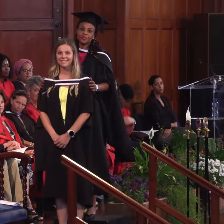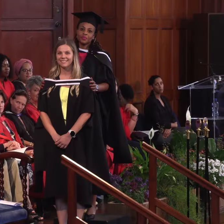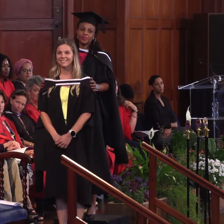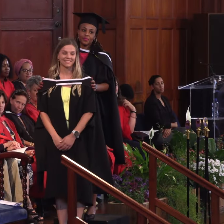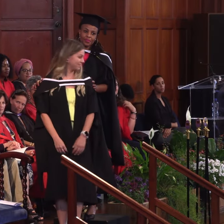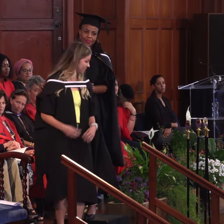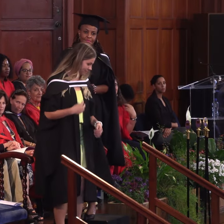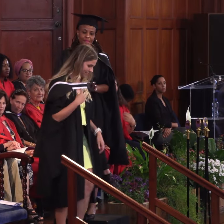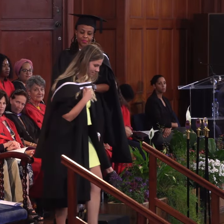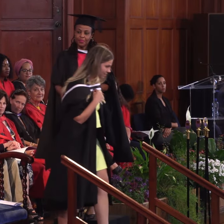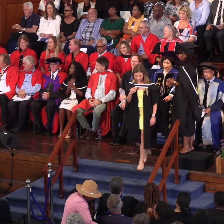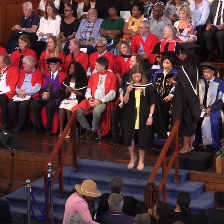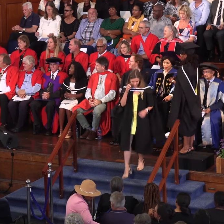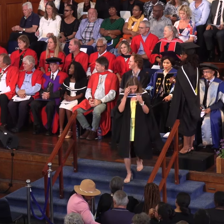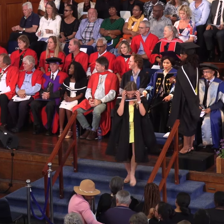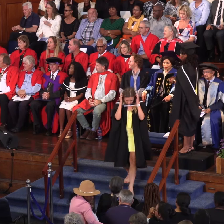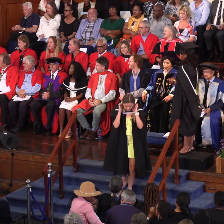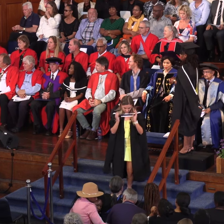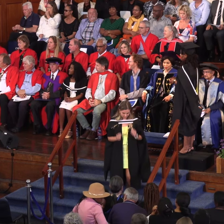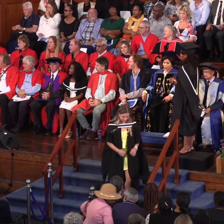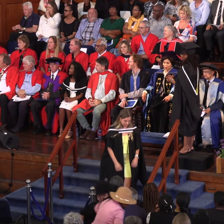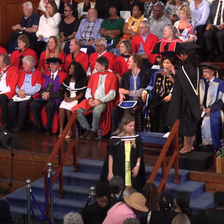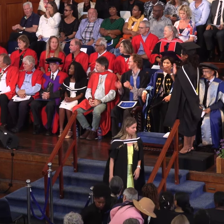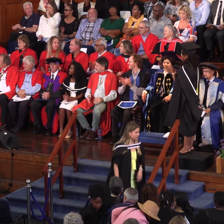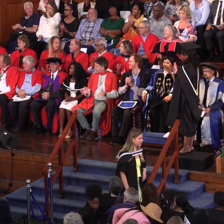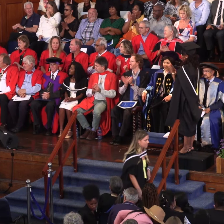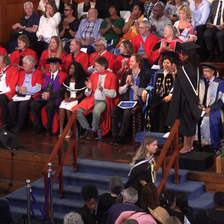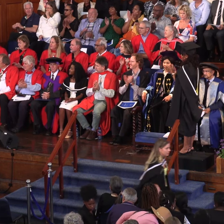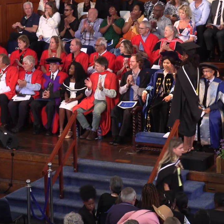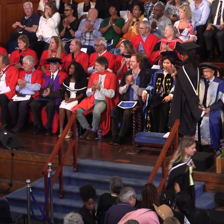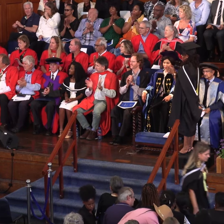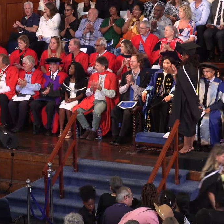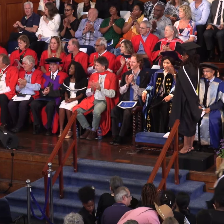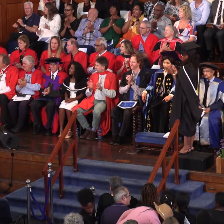For the degree of Bachelor of Laws, Martinique Raquel Peterson.